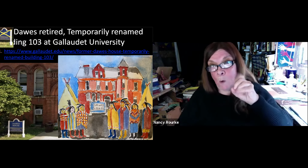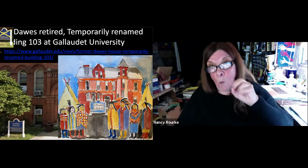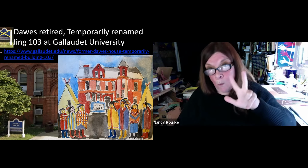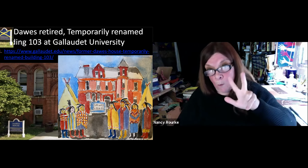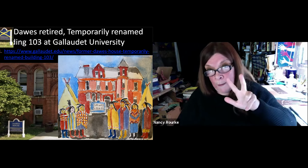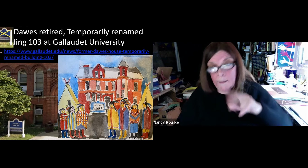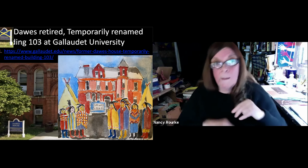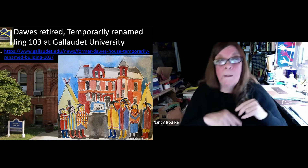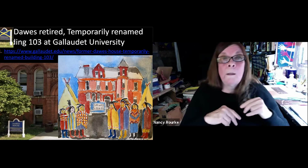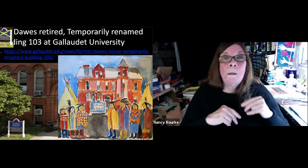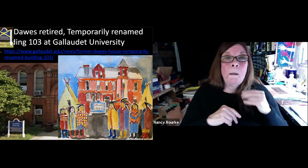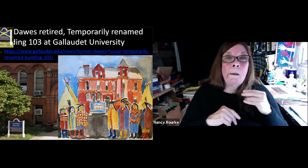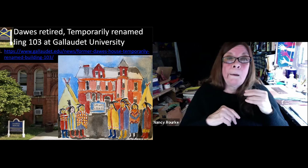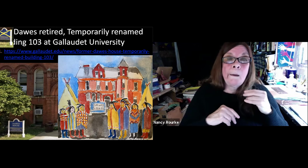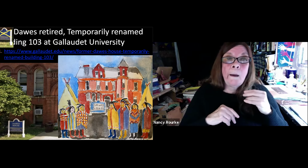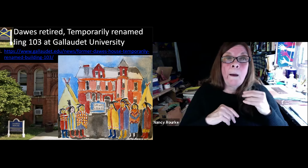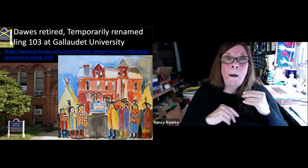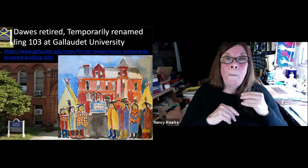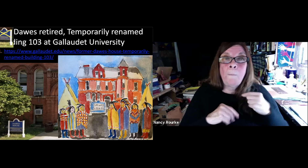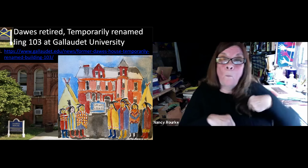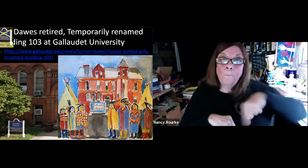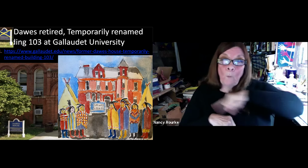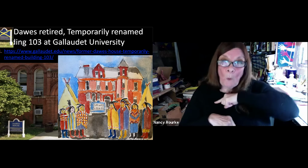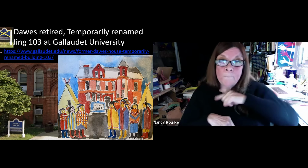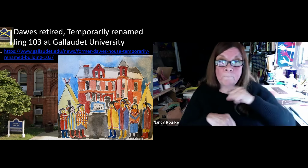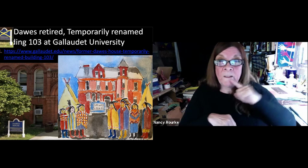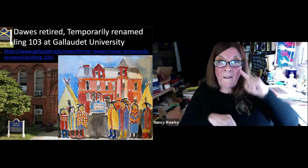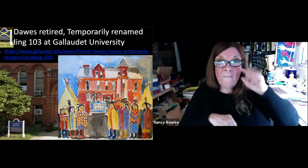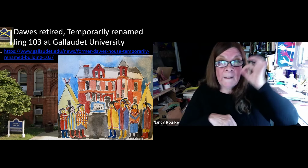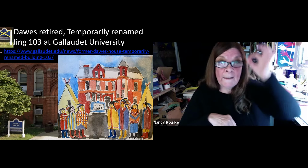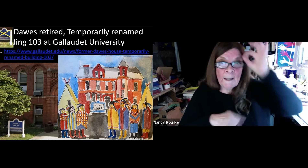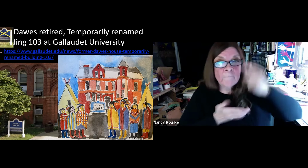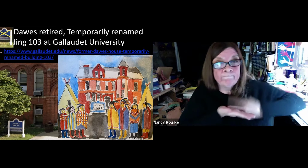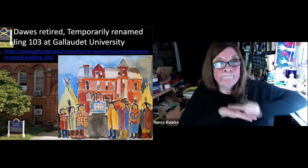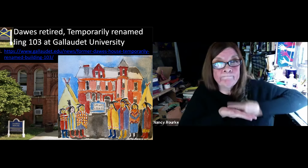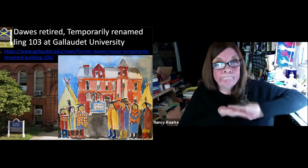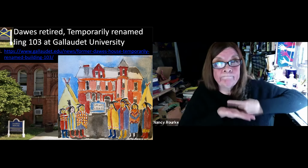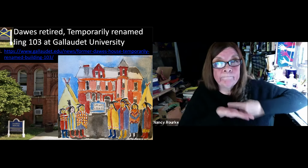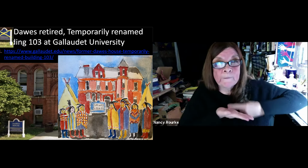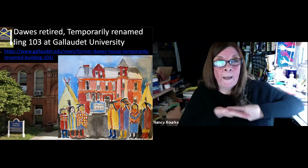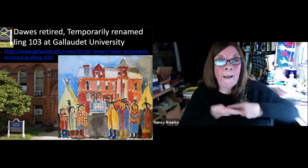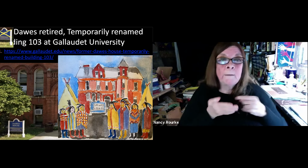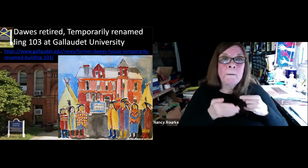name has been retired, and this building is currently known temporarily as Building 103.